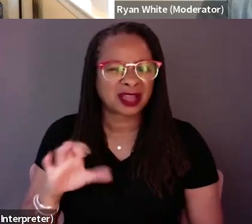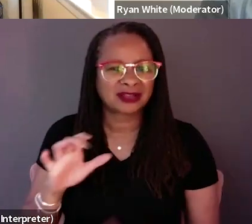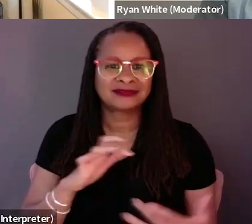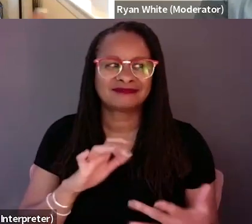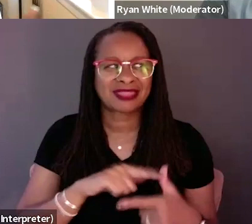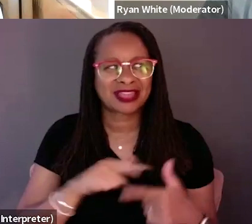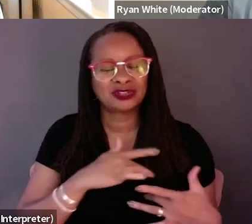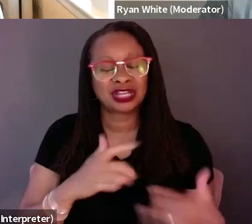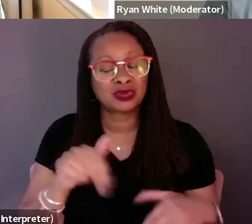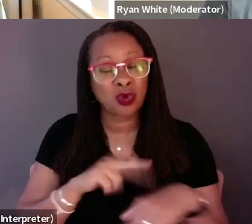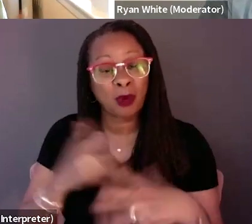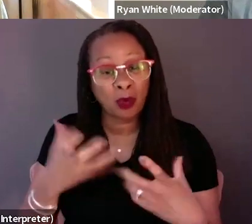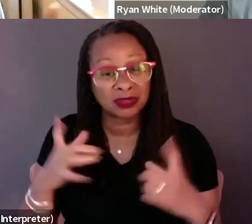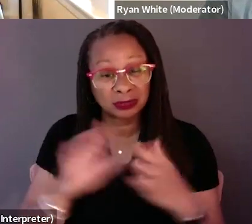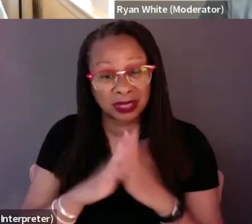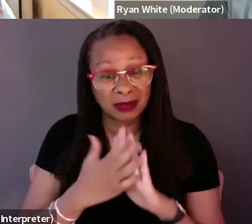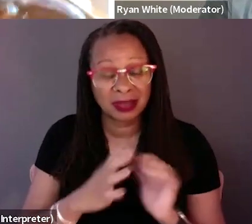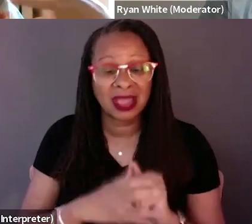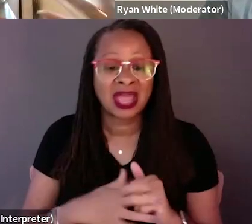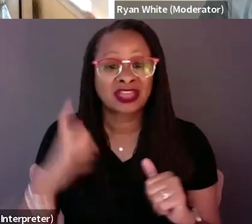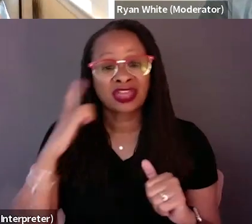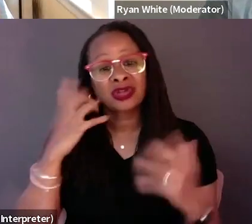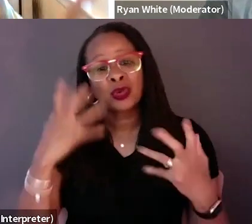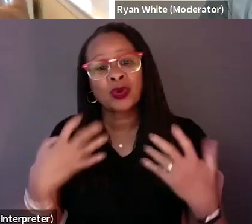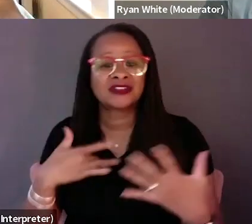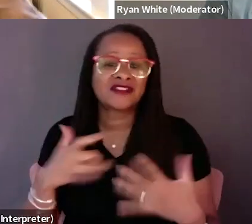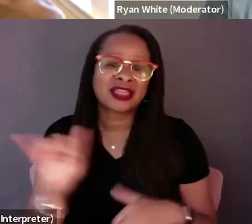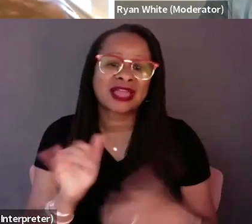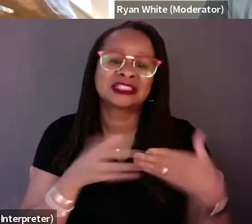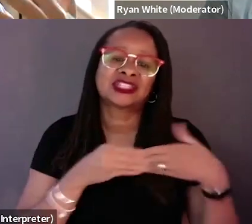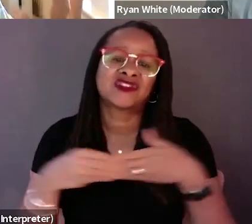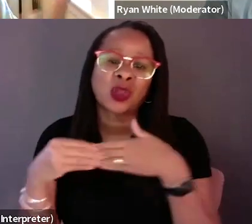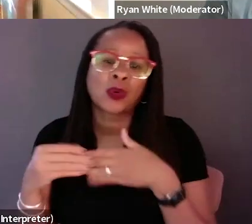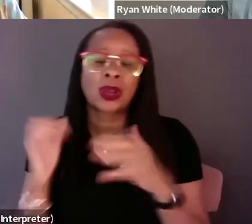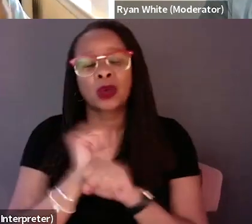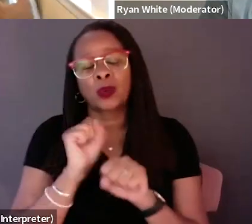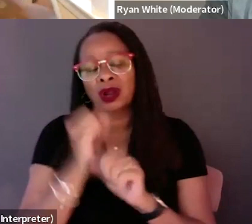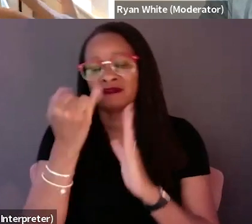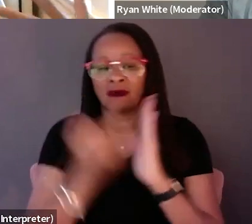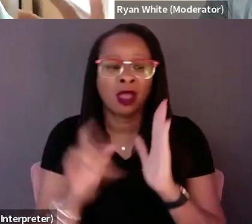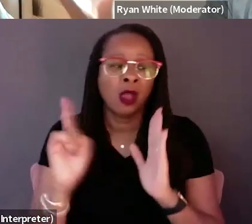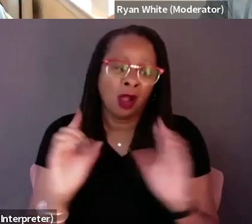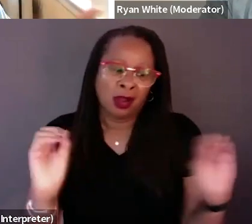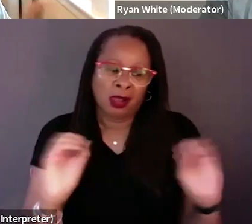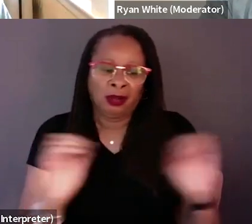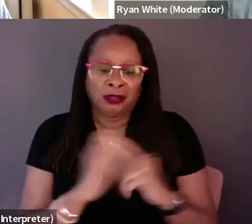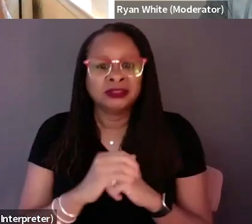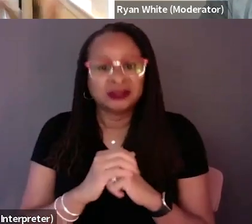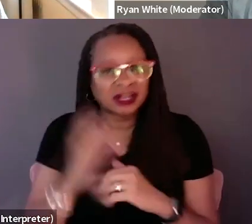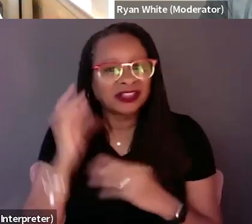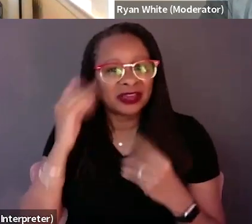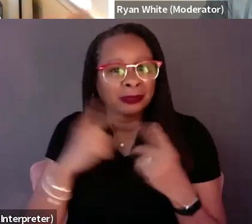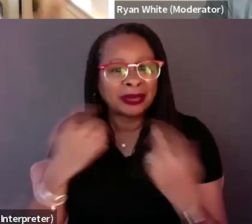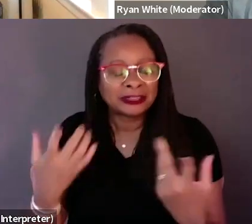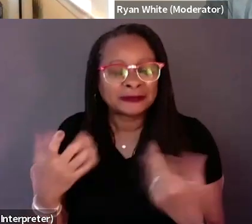you normally maybe want to be. There's always this thought of like, oh, but you want it to feel like this flowing work of art where nobody's like